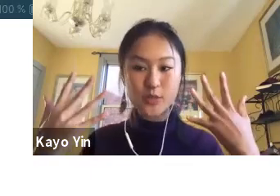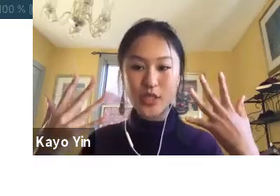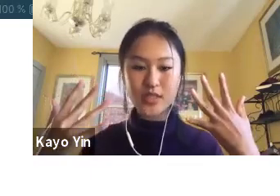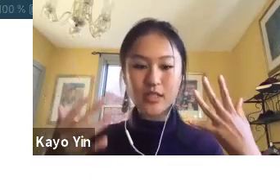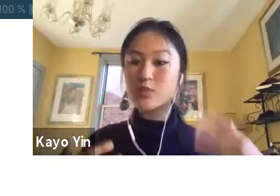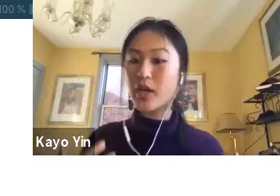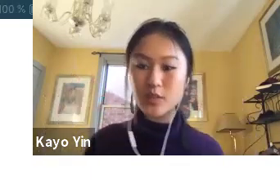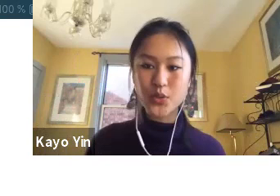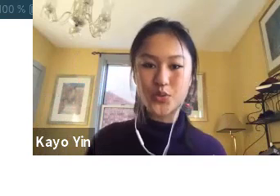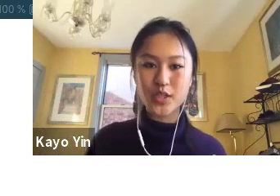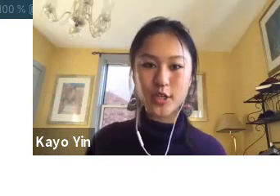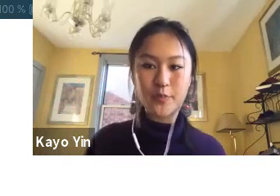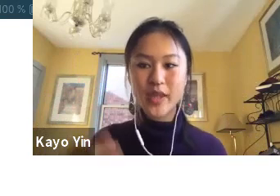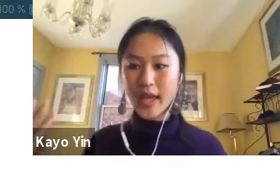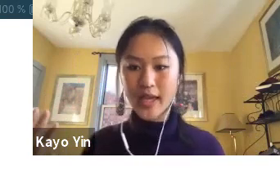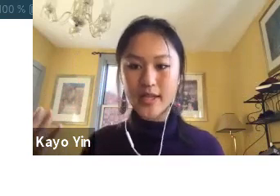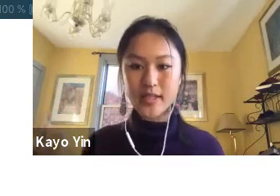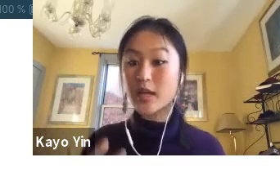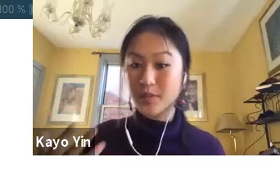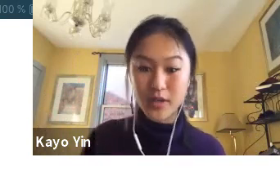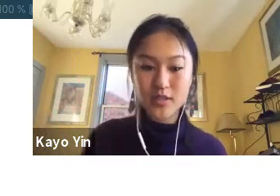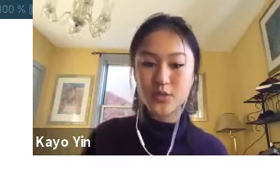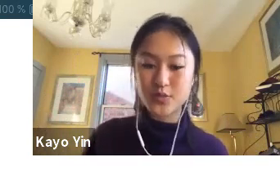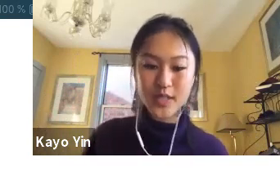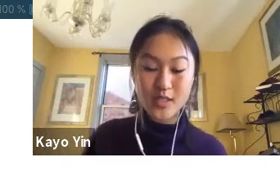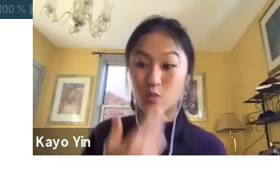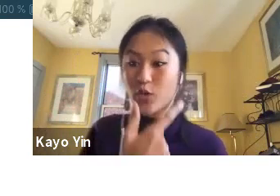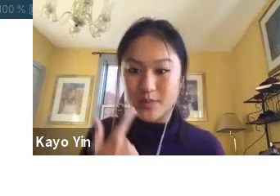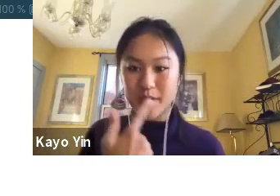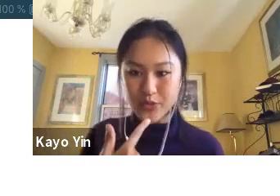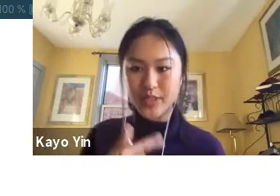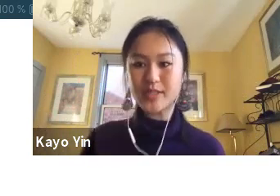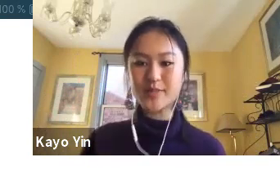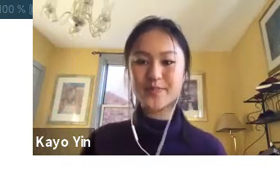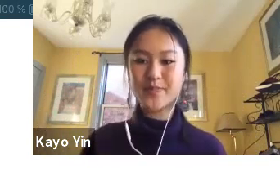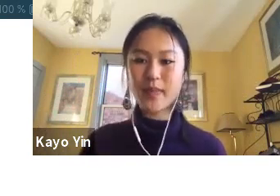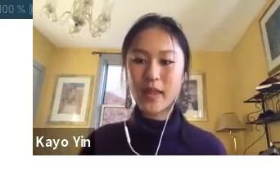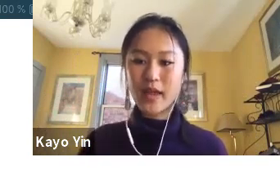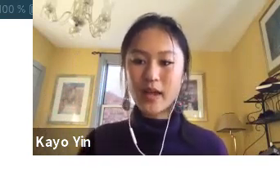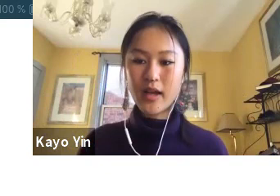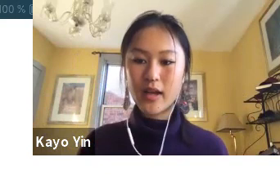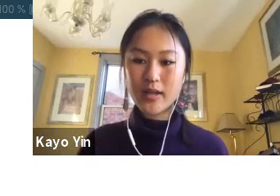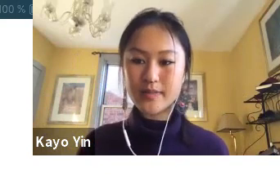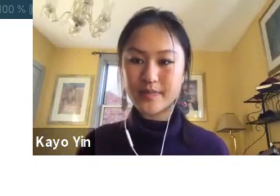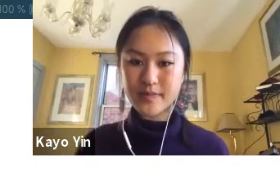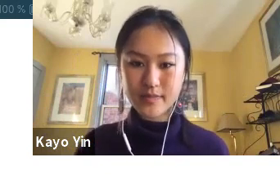facial expressions, body posture, head and upper body movements, word mouthings.